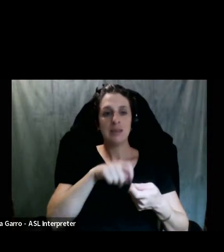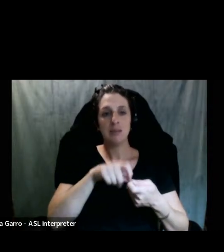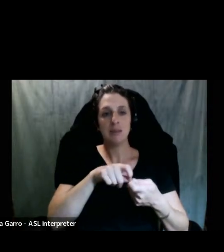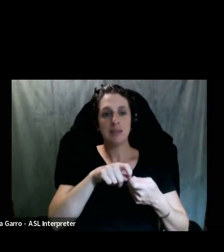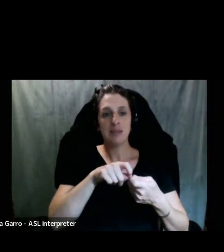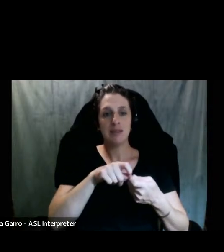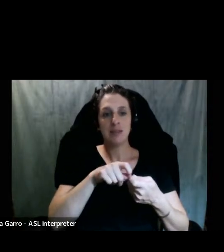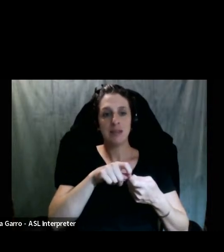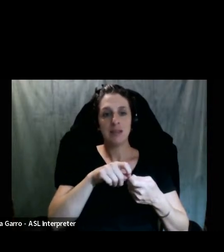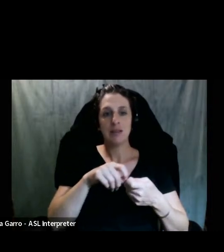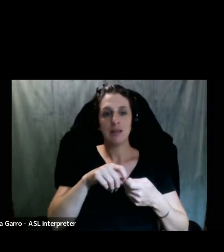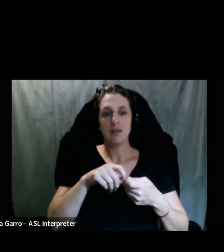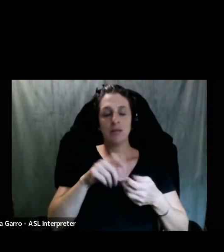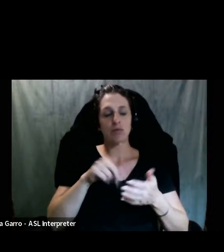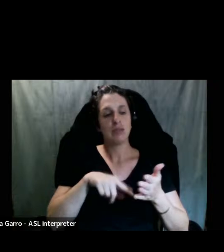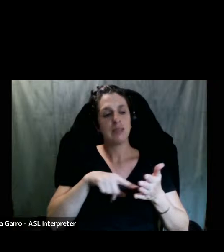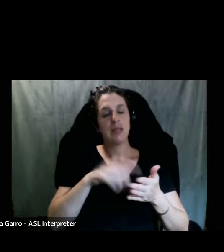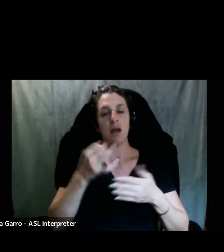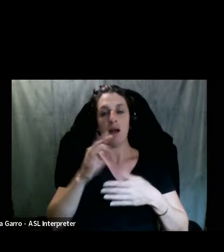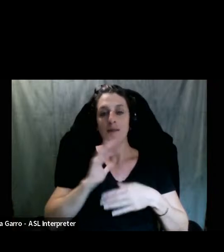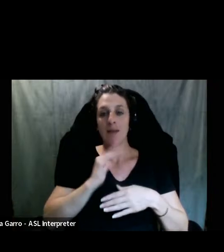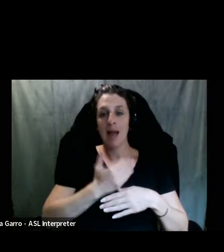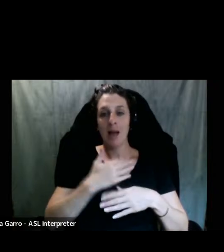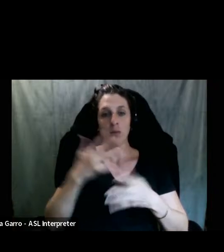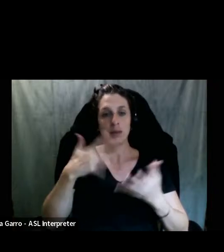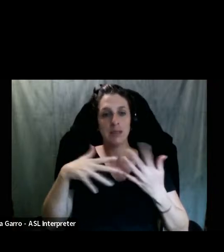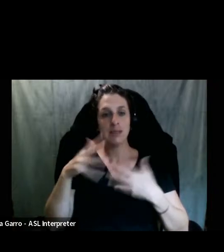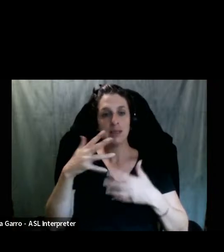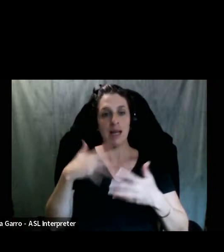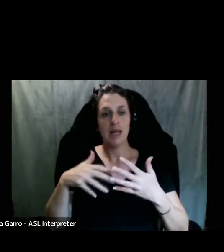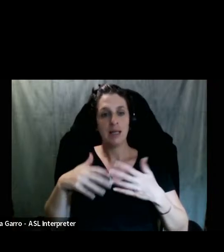of our society. And